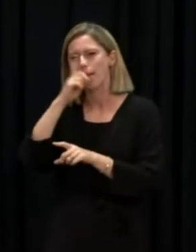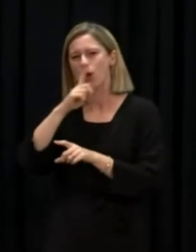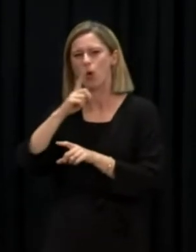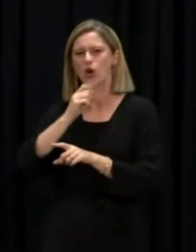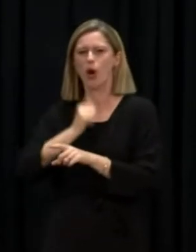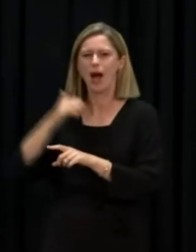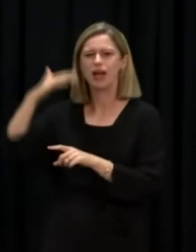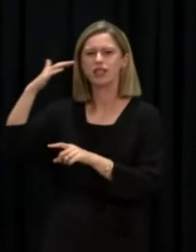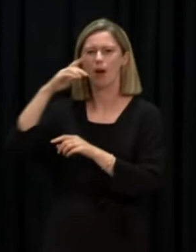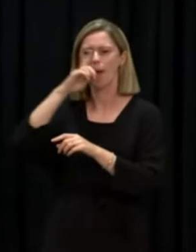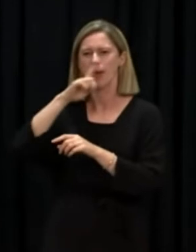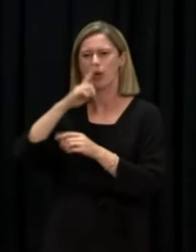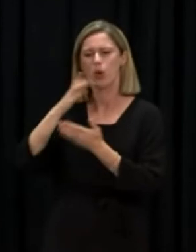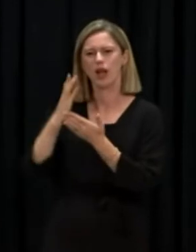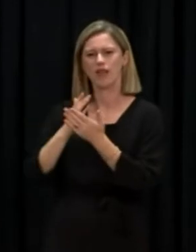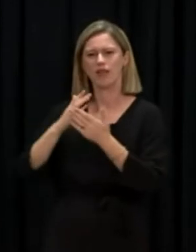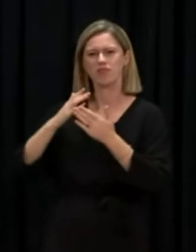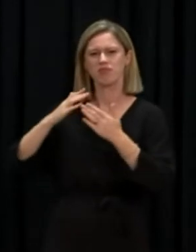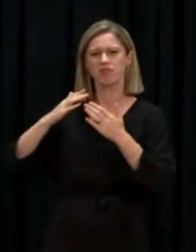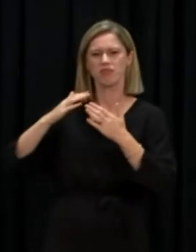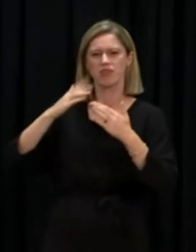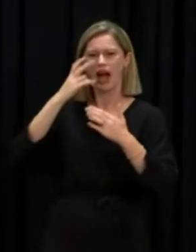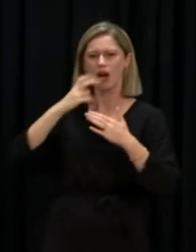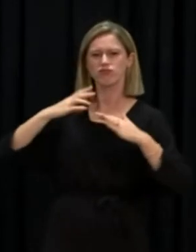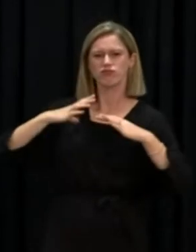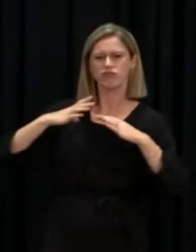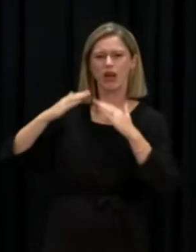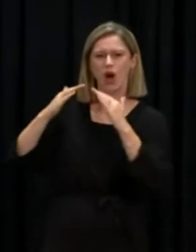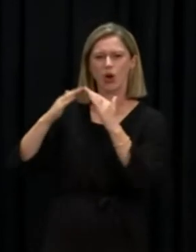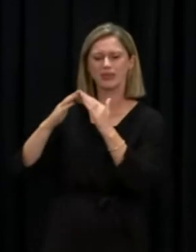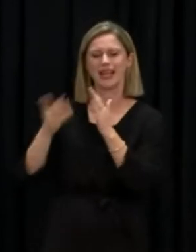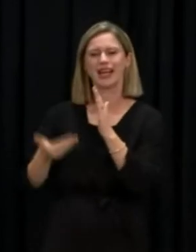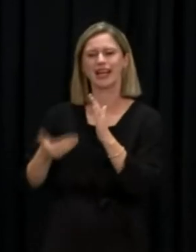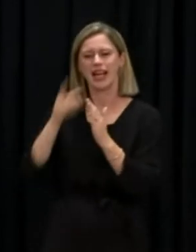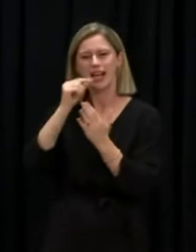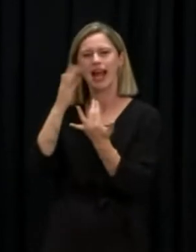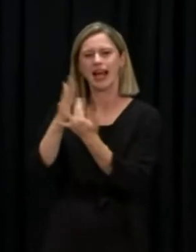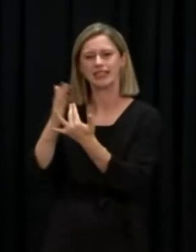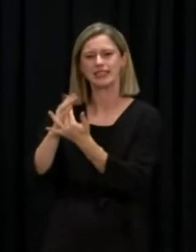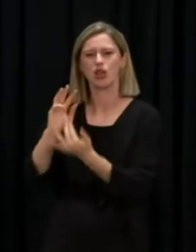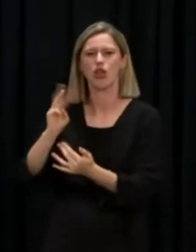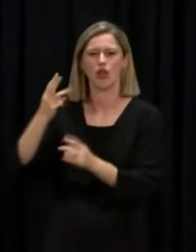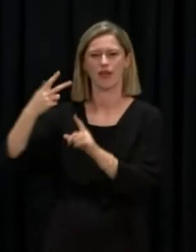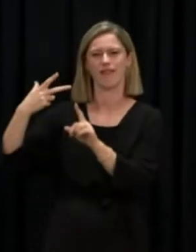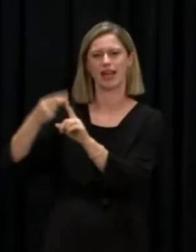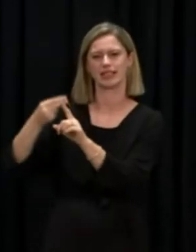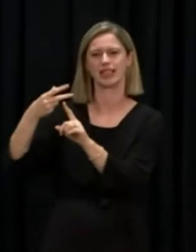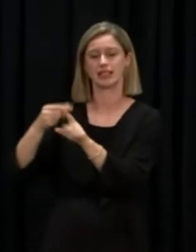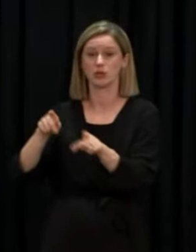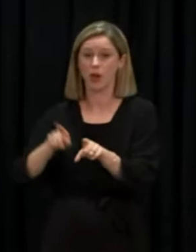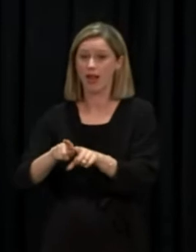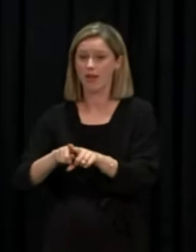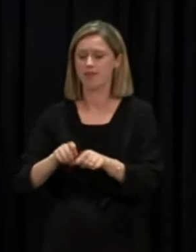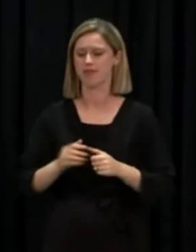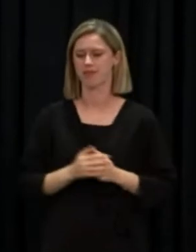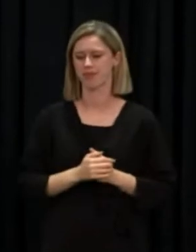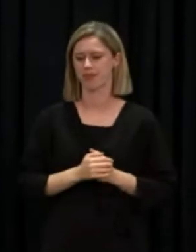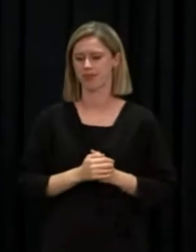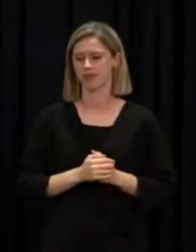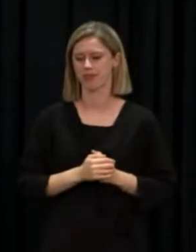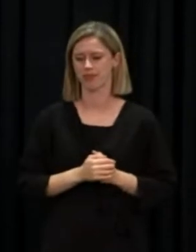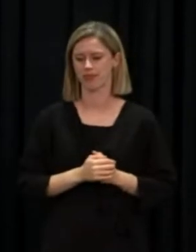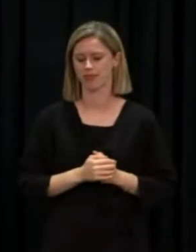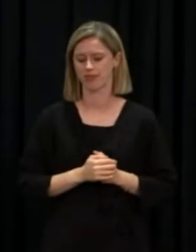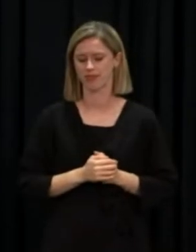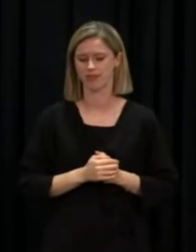kaumātua, including people in residential care, have good access to booster doses when they become eligible. While most other